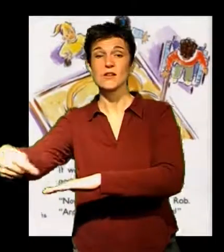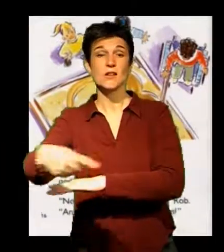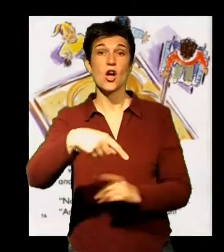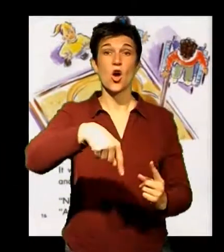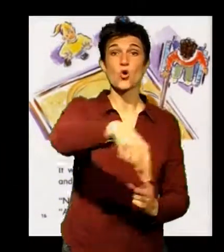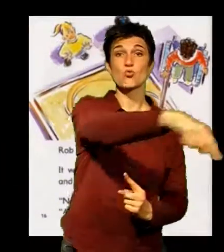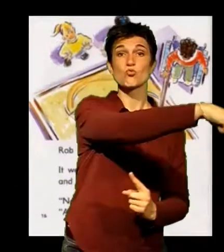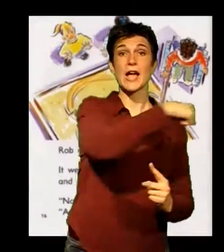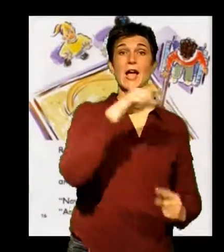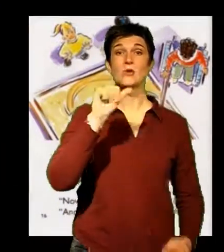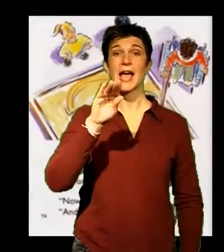castle.